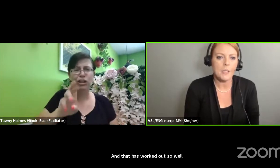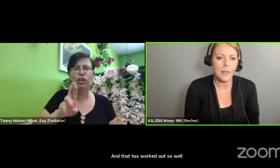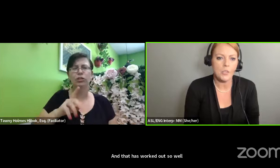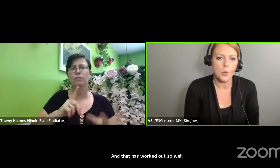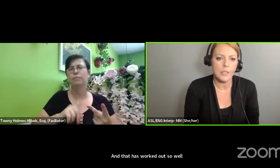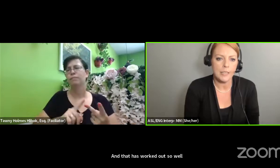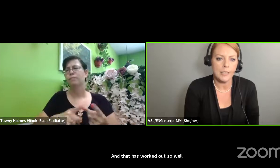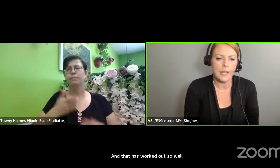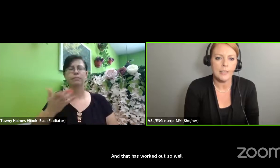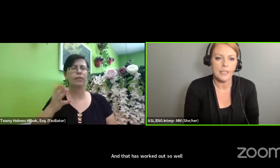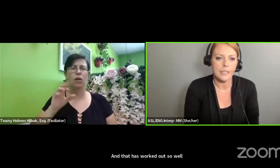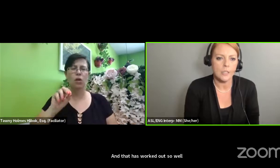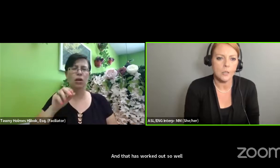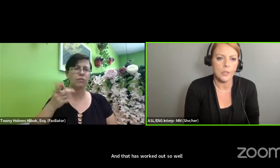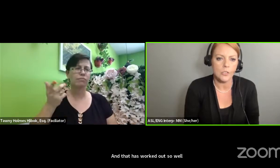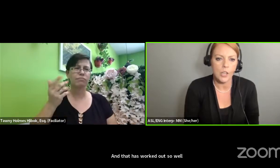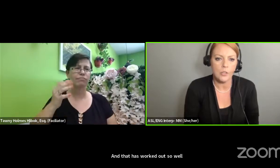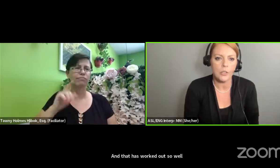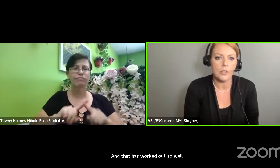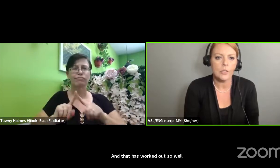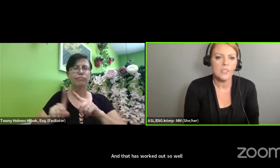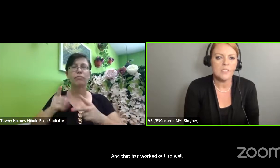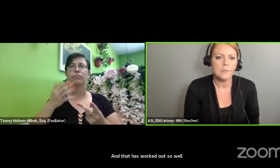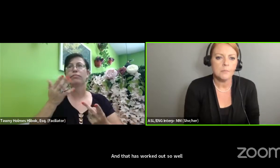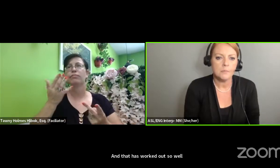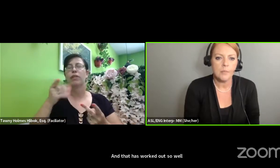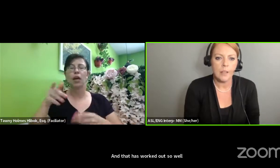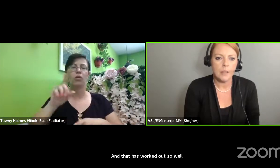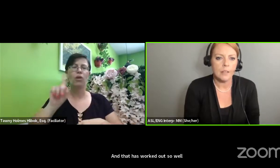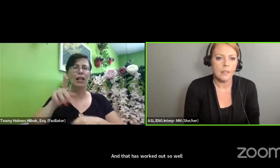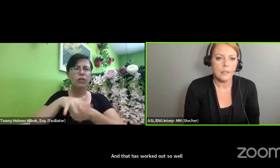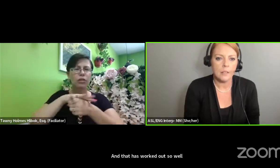many aspects to our identity, including gender